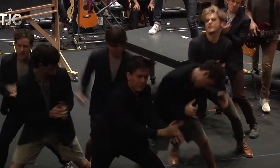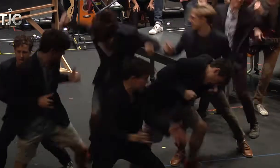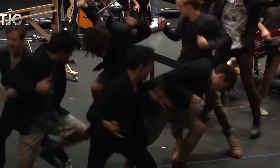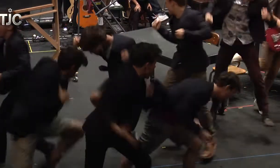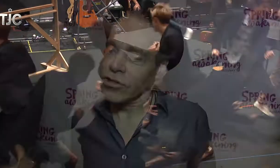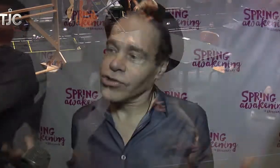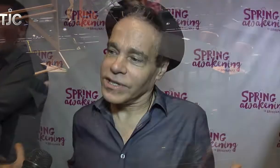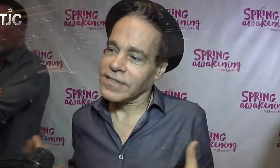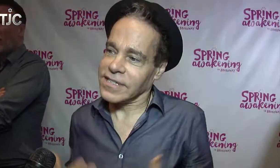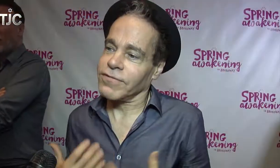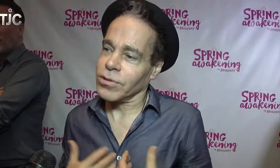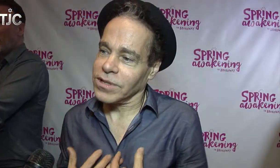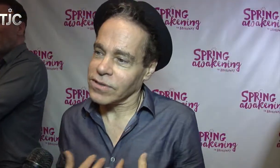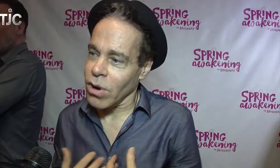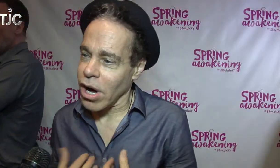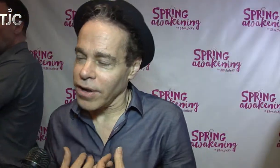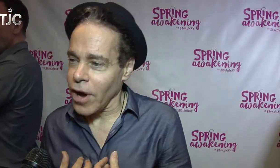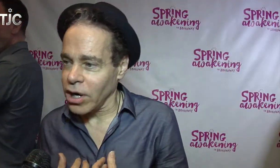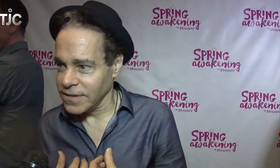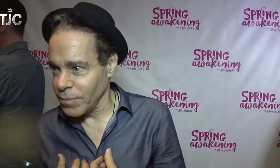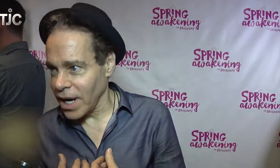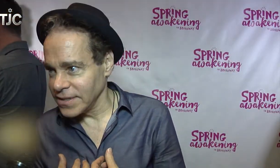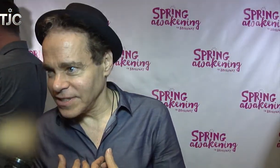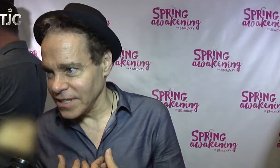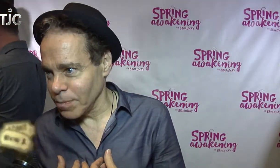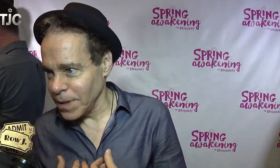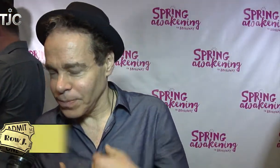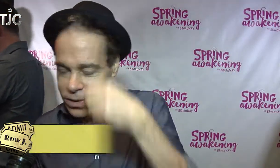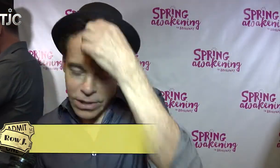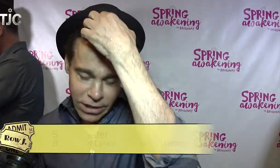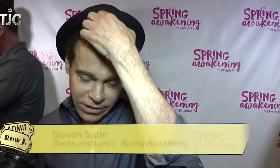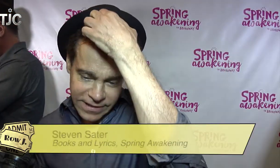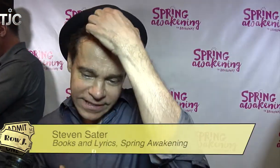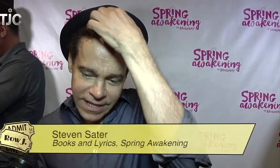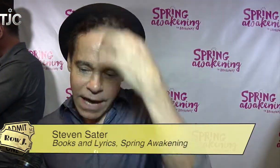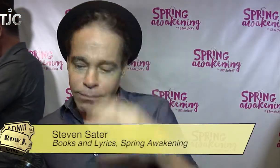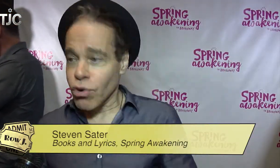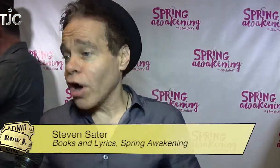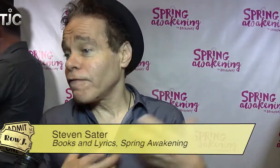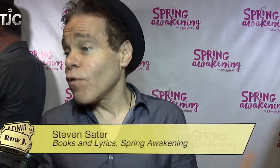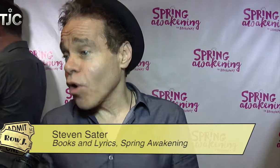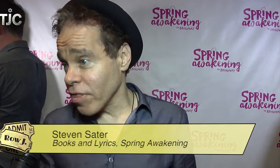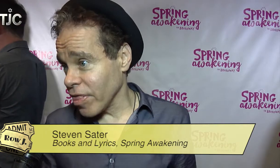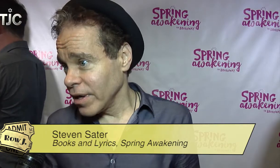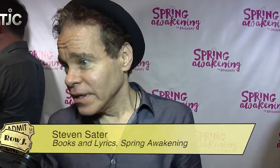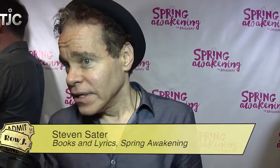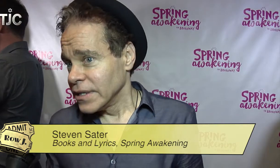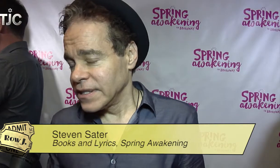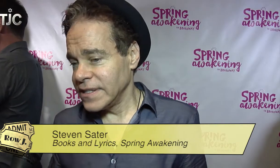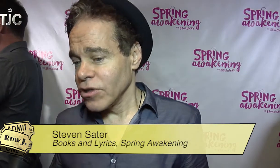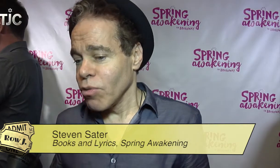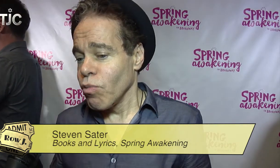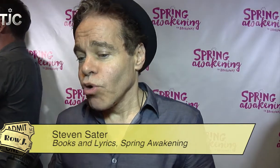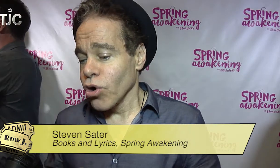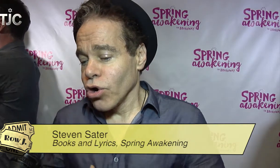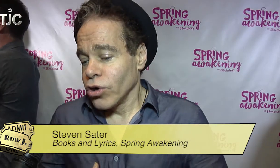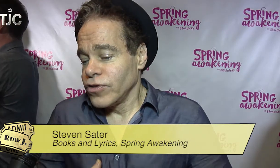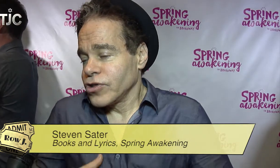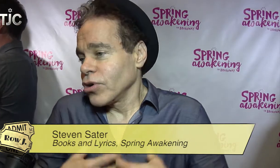about a culture that's deaf to what's going on in the hearts and minds of its young people. To see that brought forth, to see the words turned